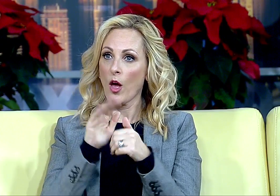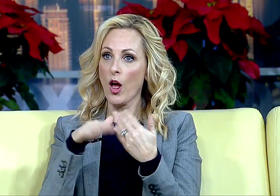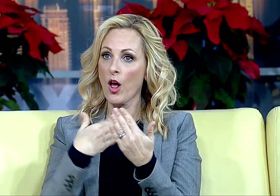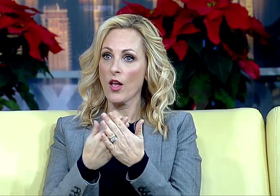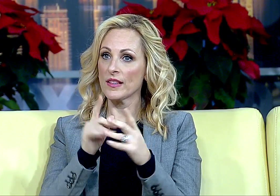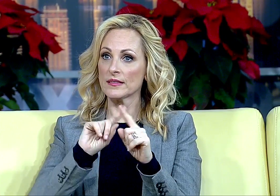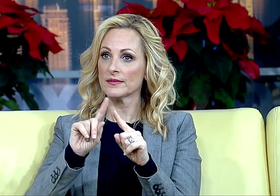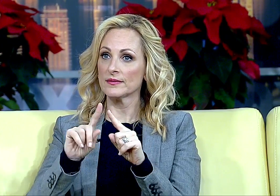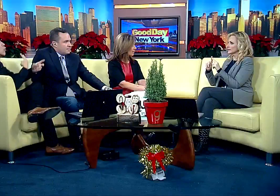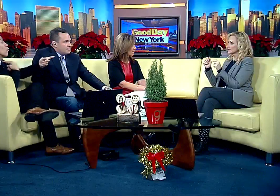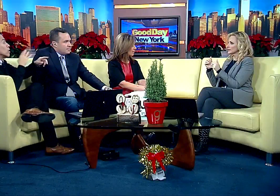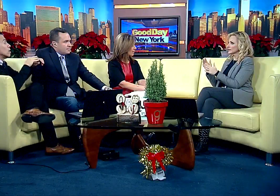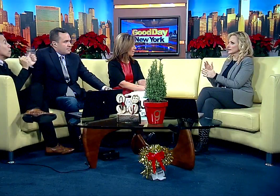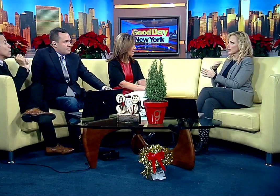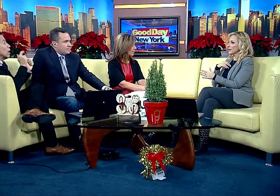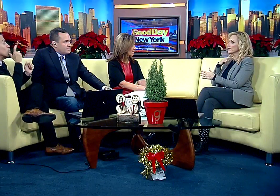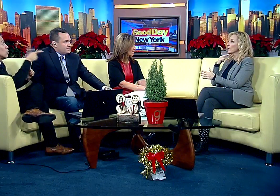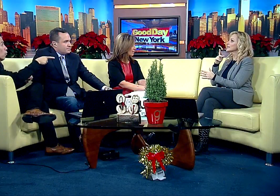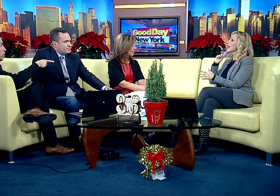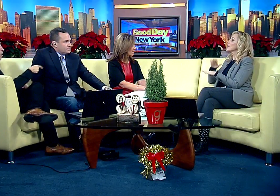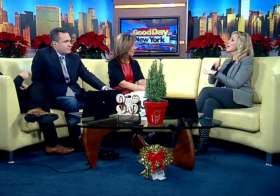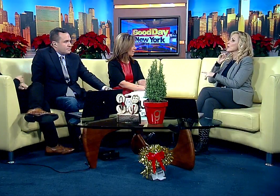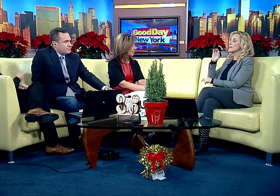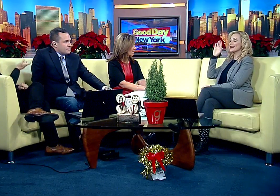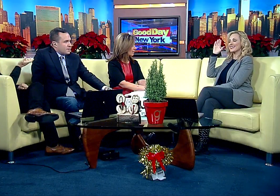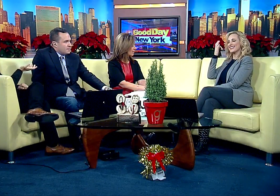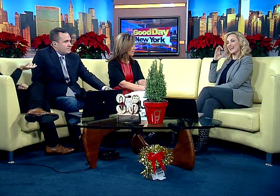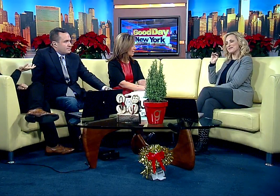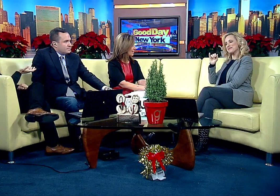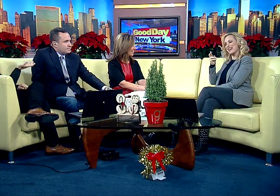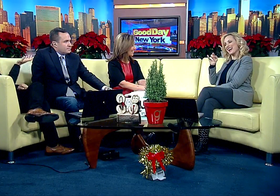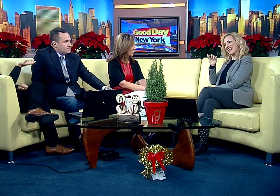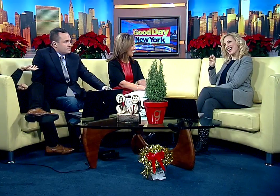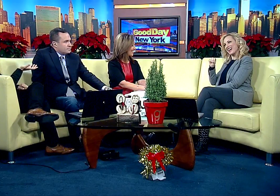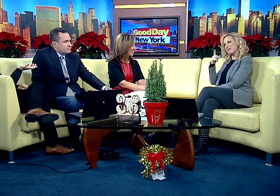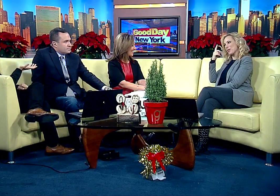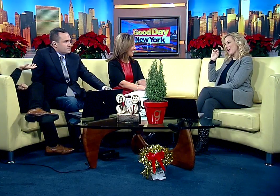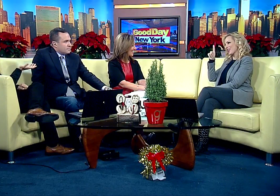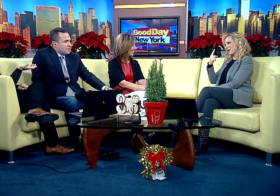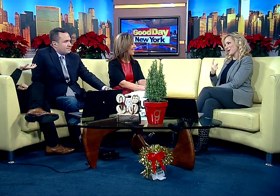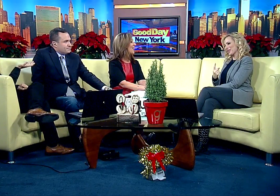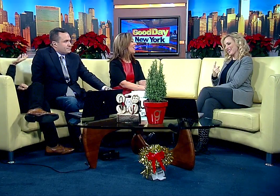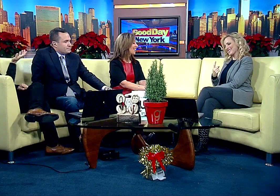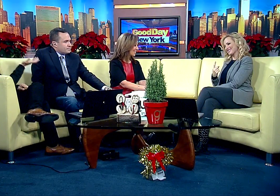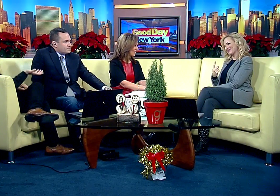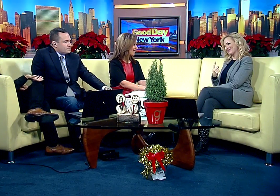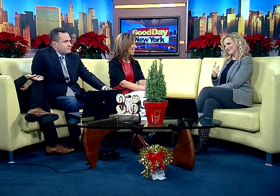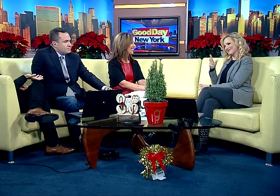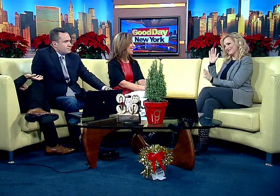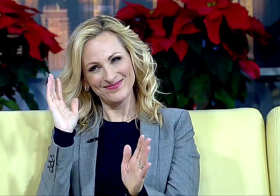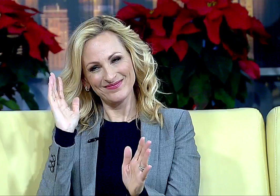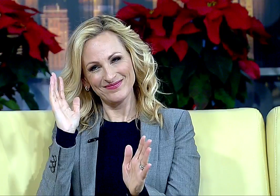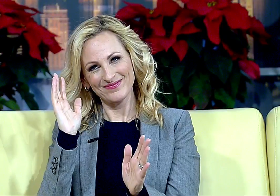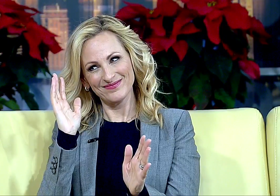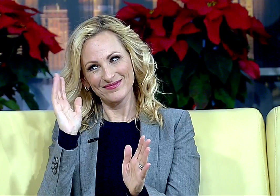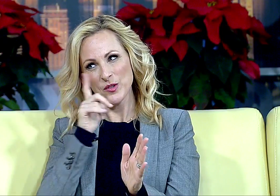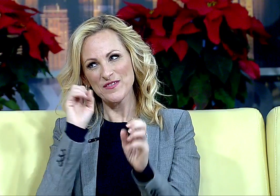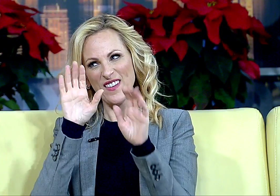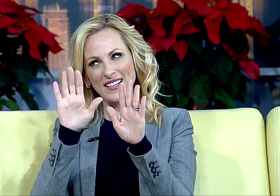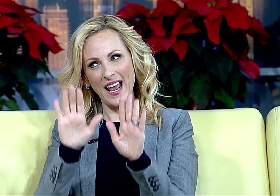voice? But your voice on the play, who's your voice? Oh, on my it's Cameron Manheim, who's my voice. The one and only Cameron Manheim. Gotcha. So she's great.